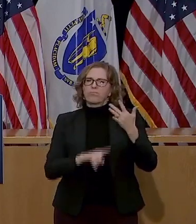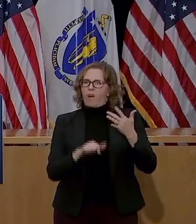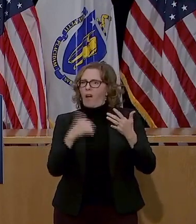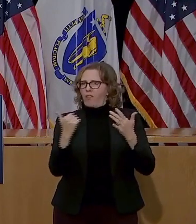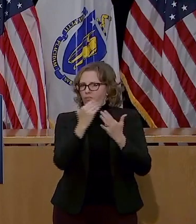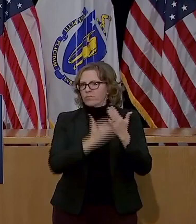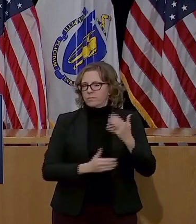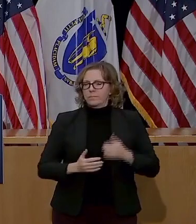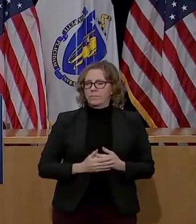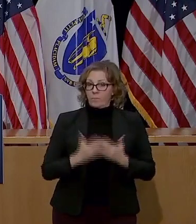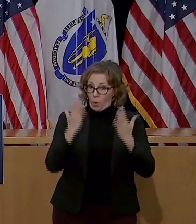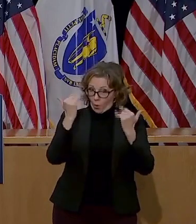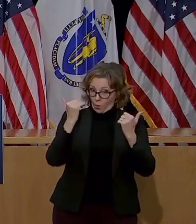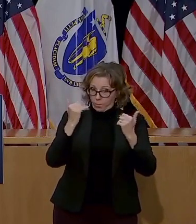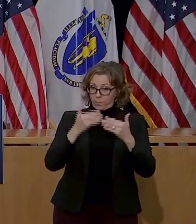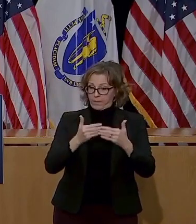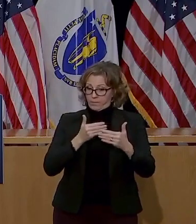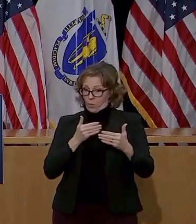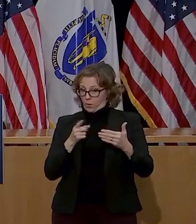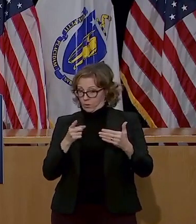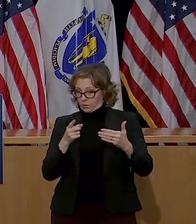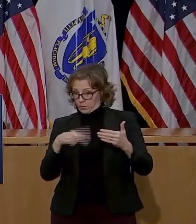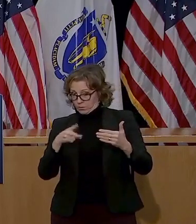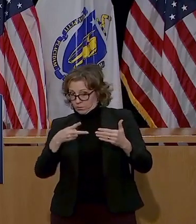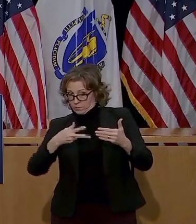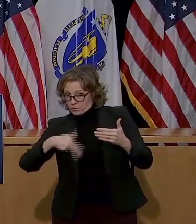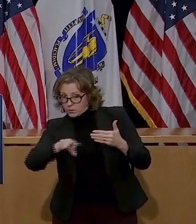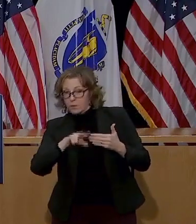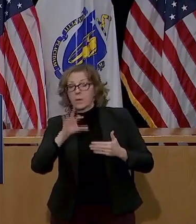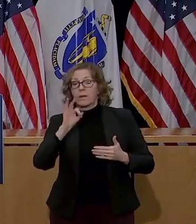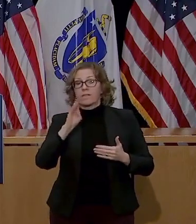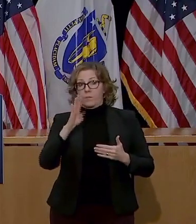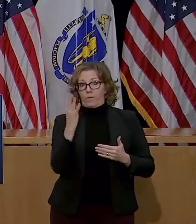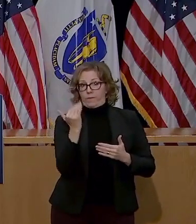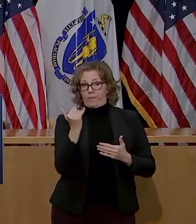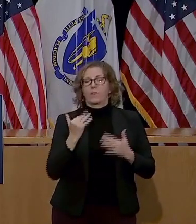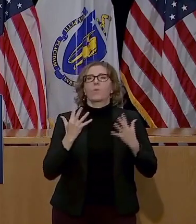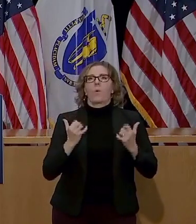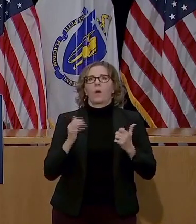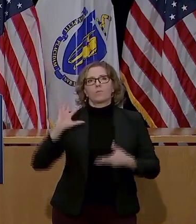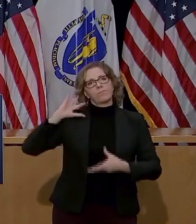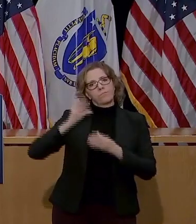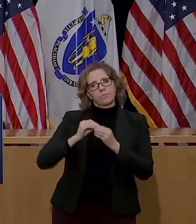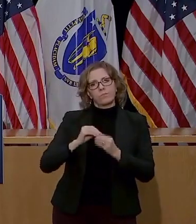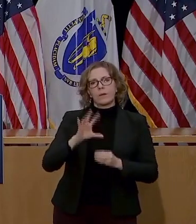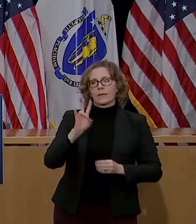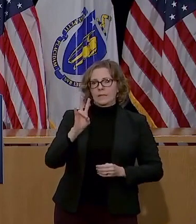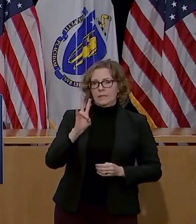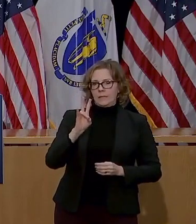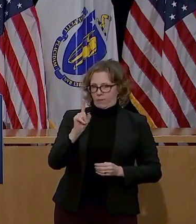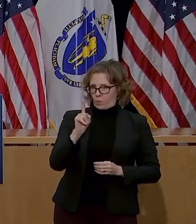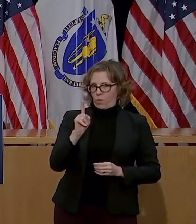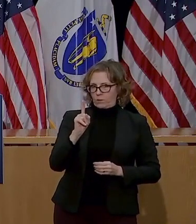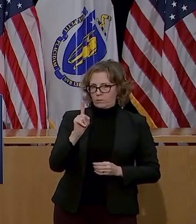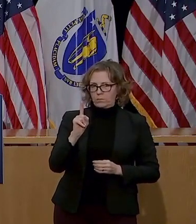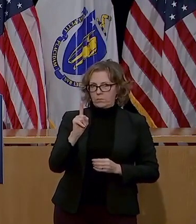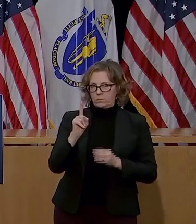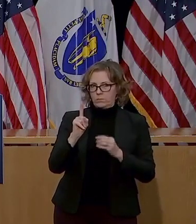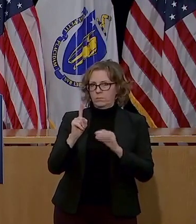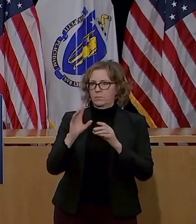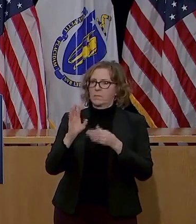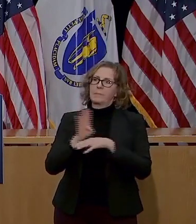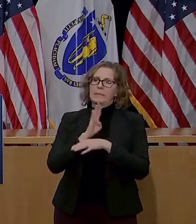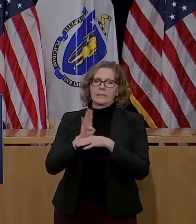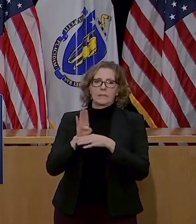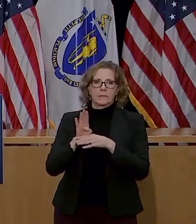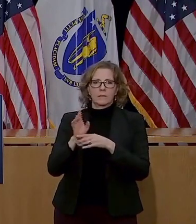we expect to have 71 retail pharmacy sites open. And as I mentioned, these sites are established